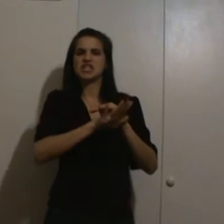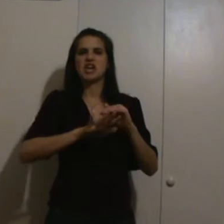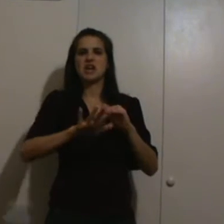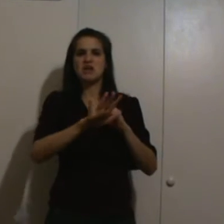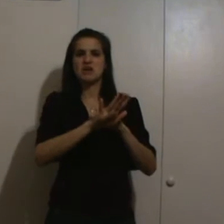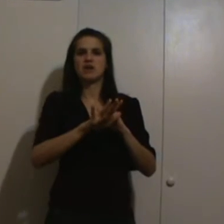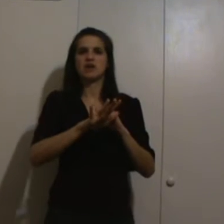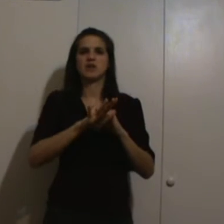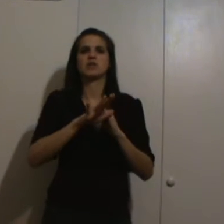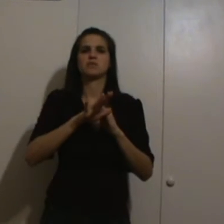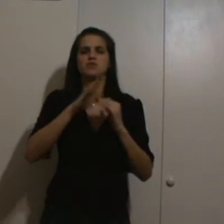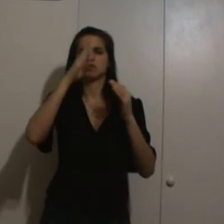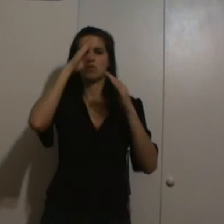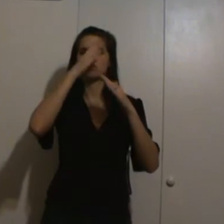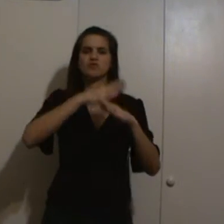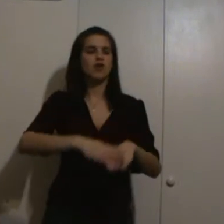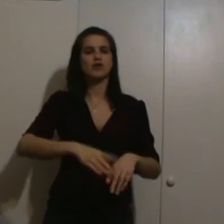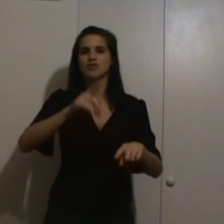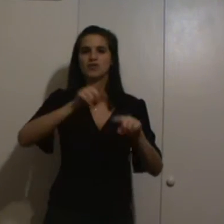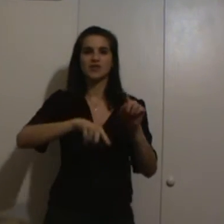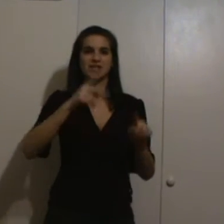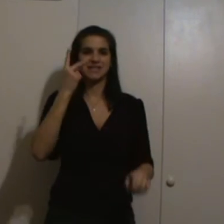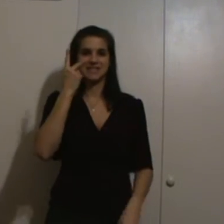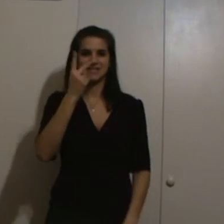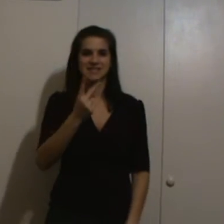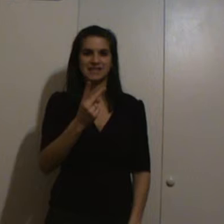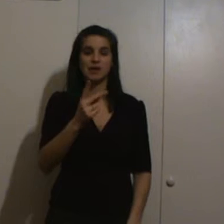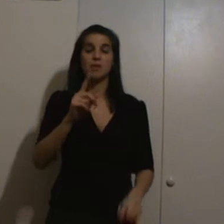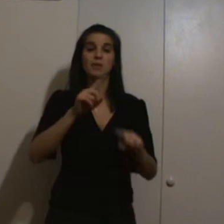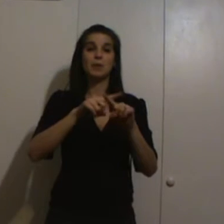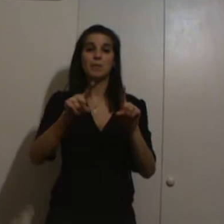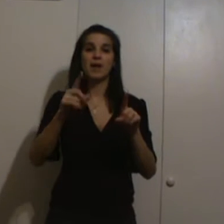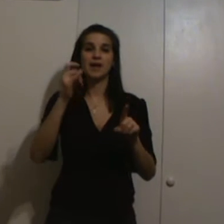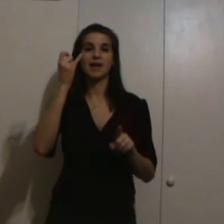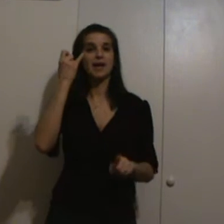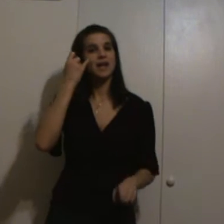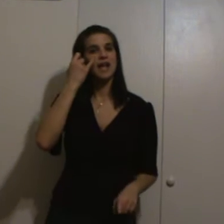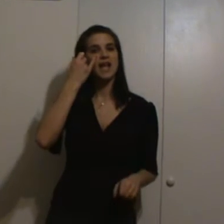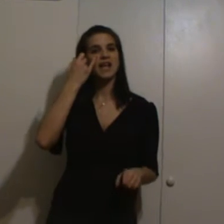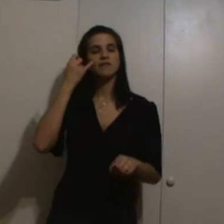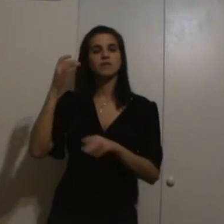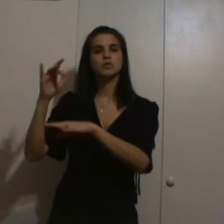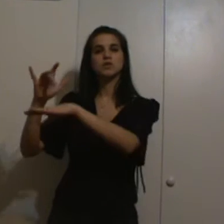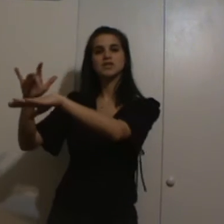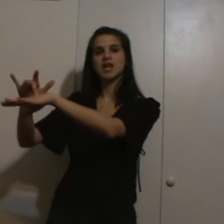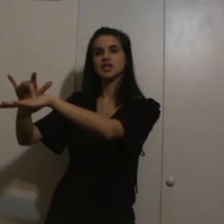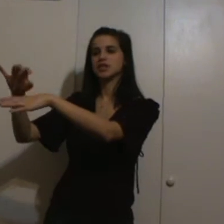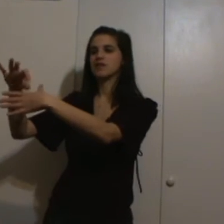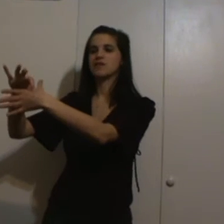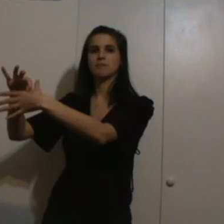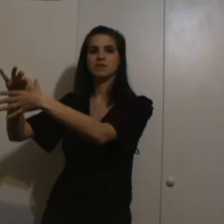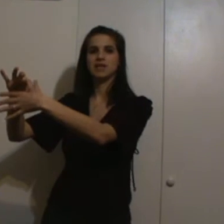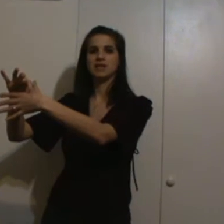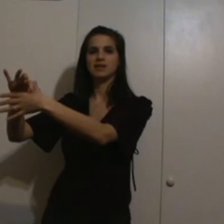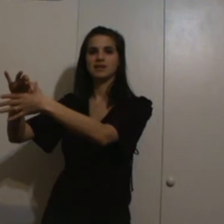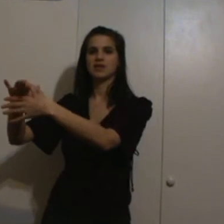could run his hand over these piles of meat and sweep off handfuls of